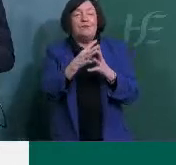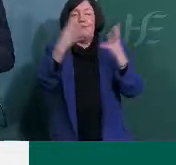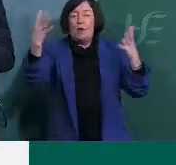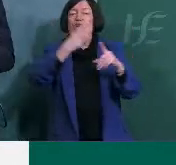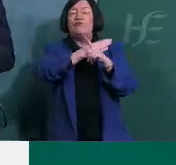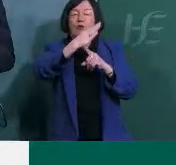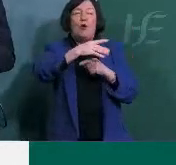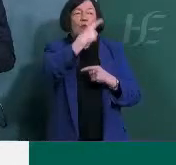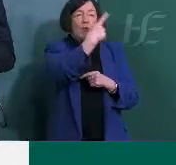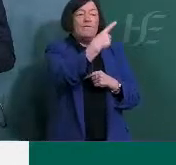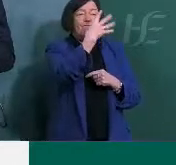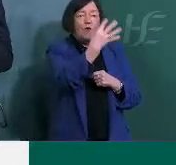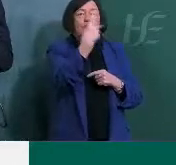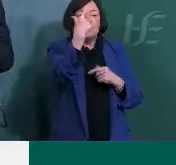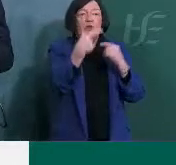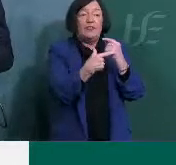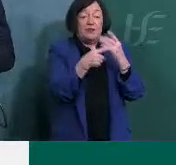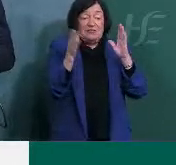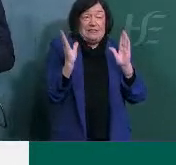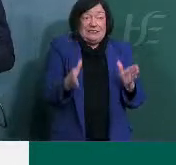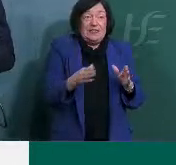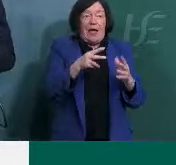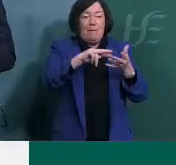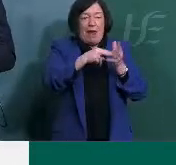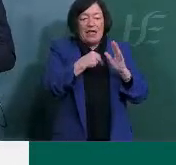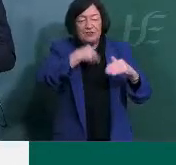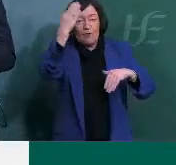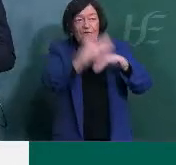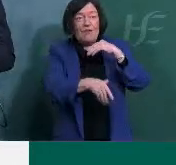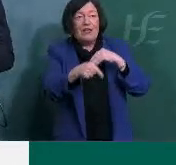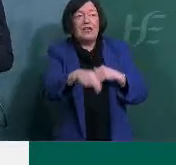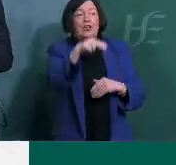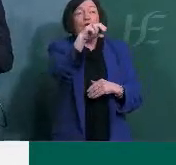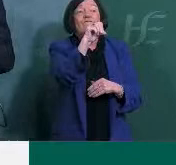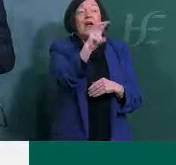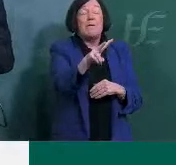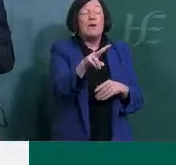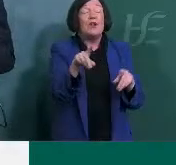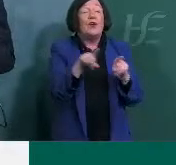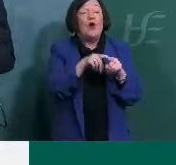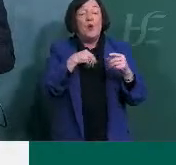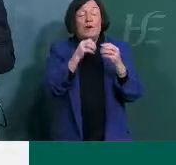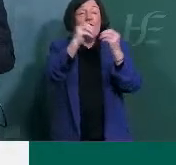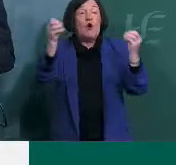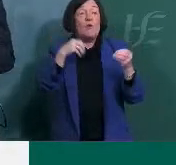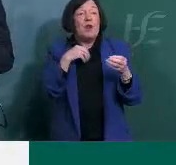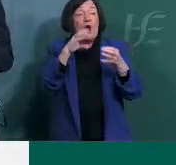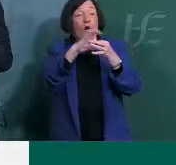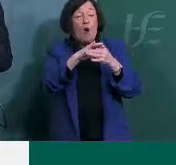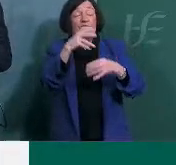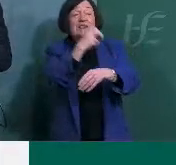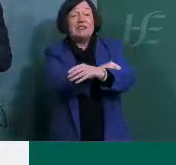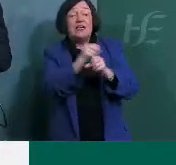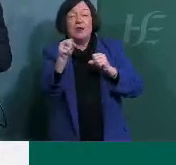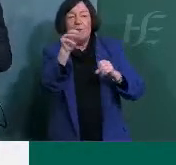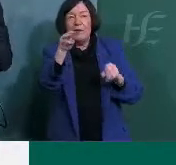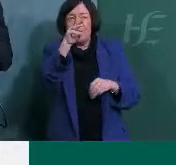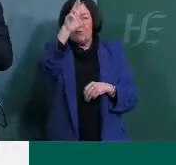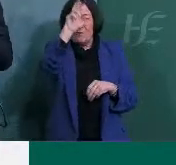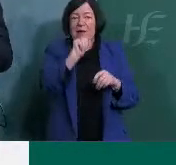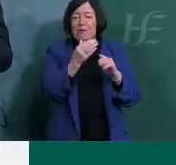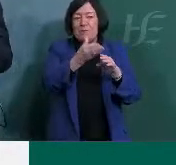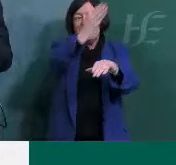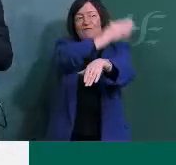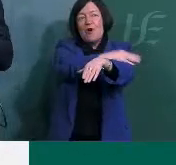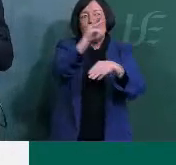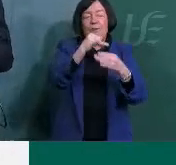progress, 142,000 done, and the plan is to complete that in November. And we've also opened up our home vaccination service. People may remember that for people